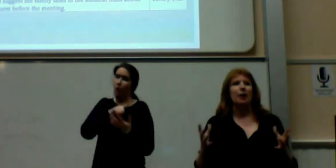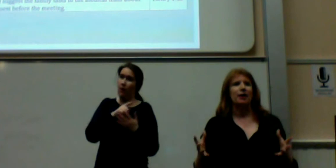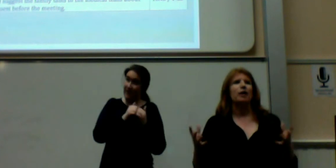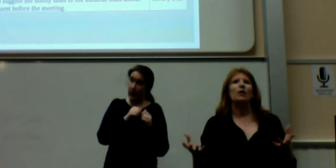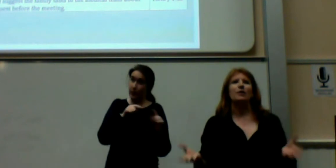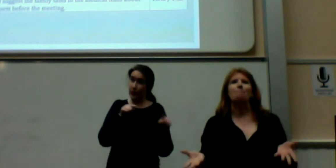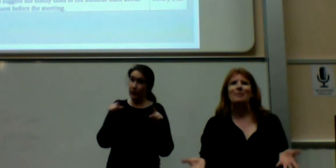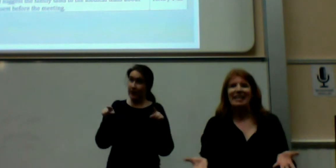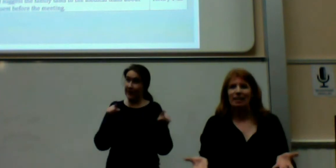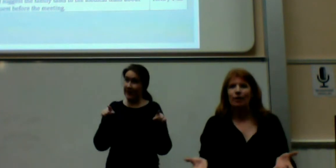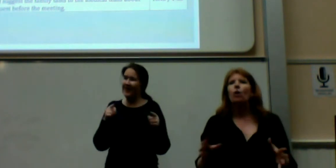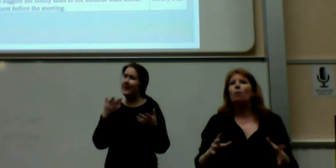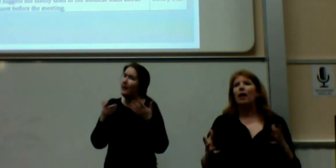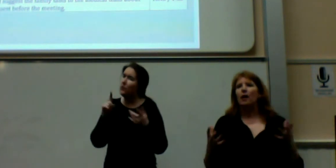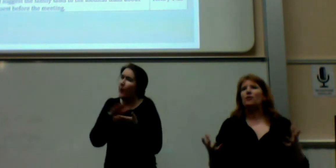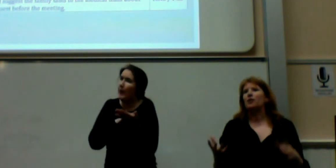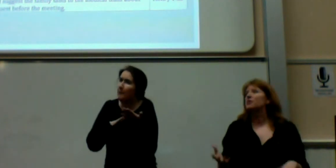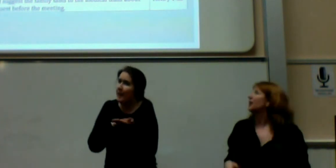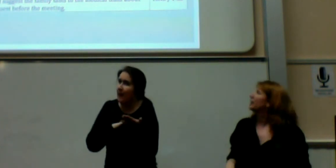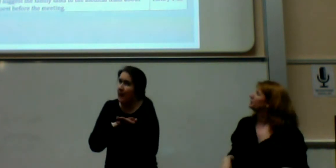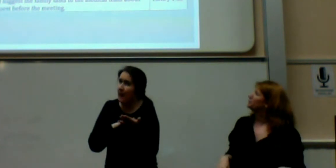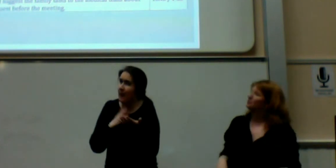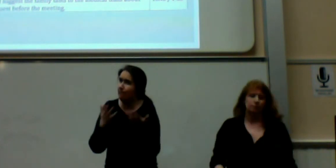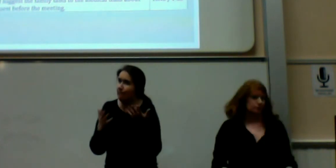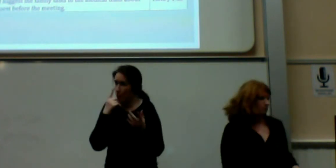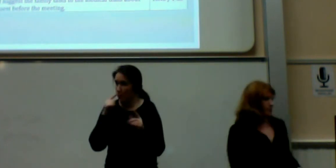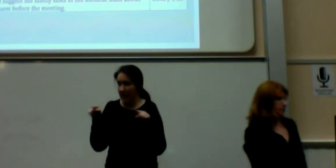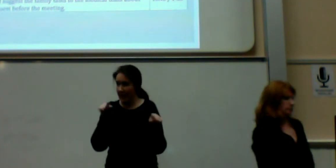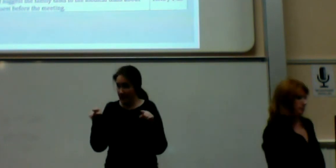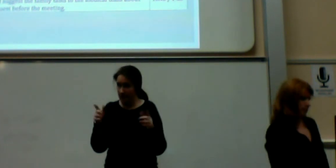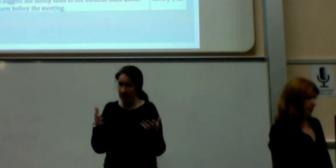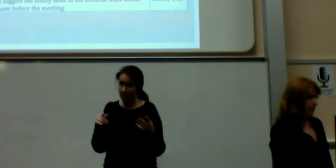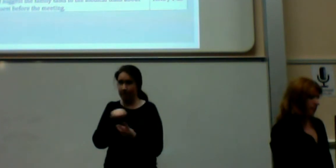post-conventional, depending on what they mean by what they're saying.